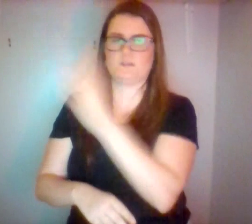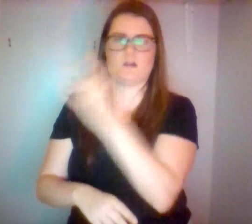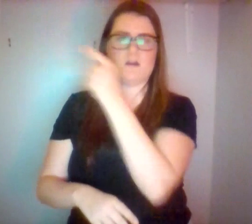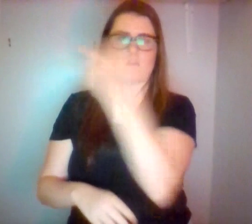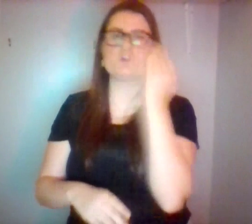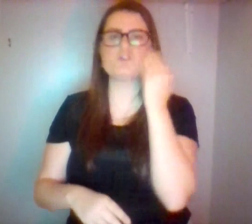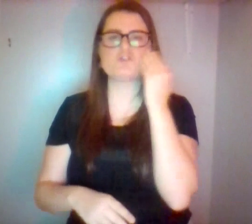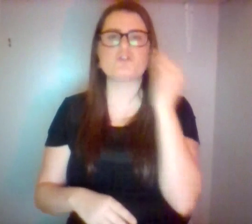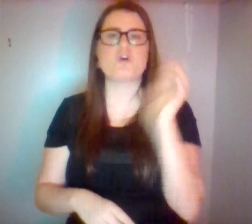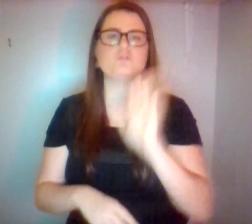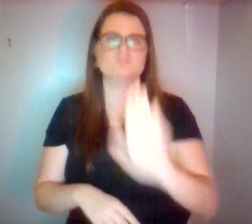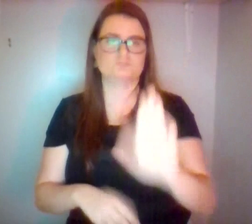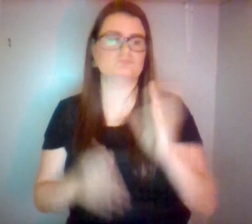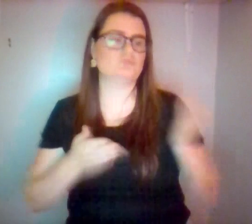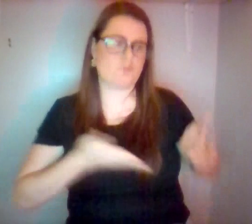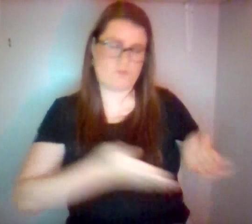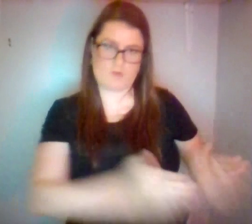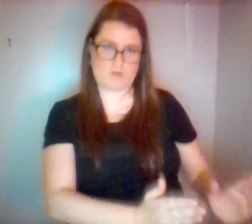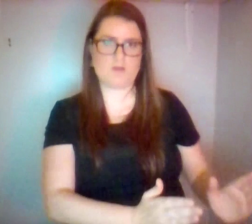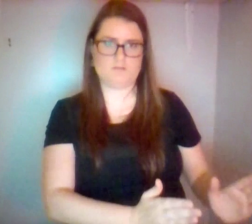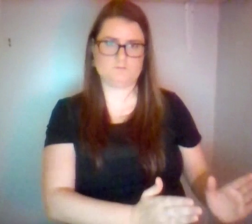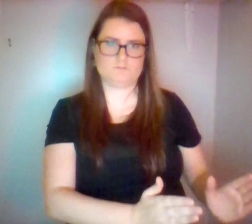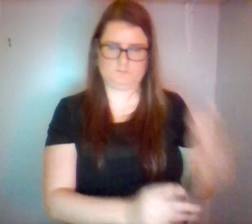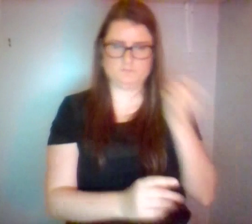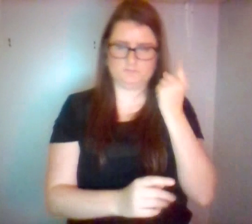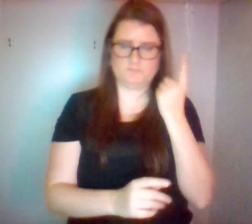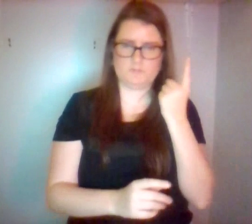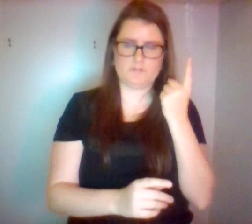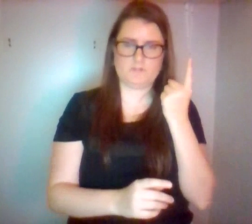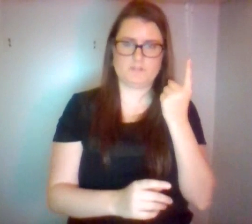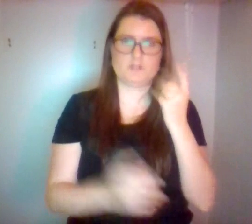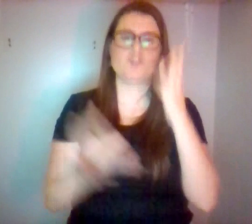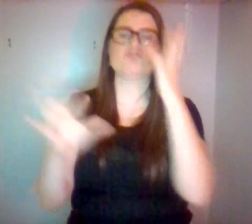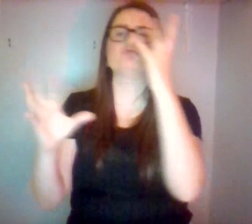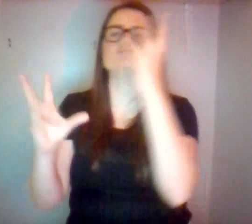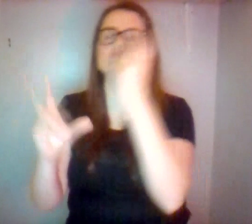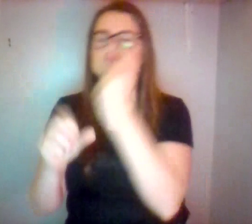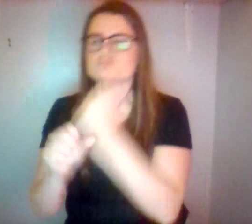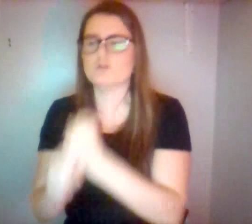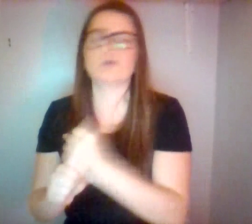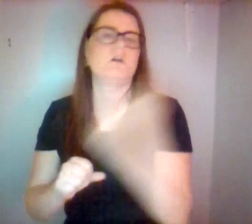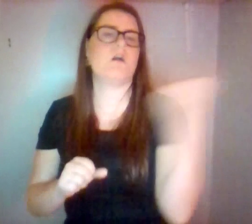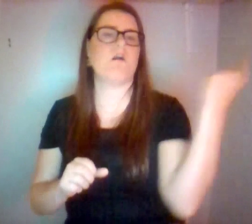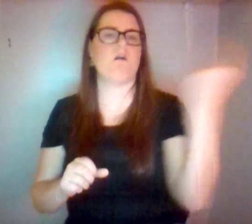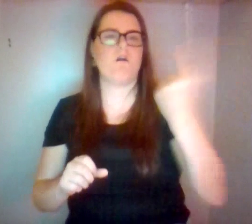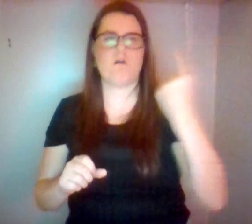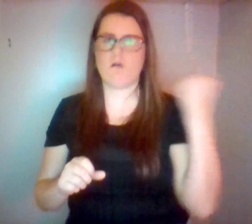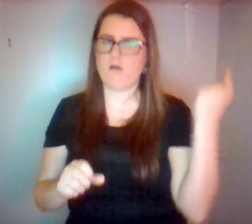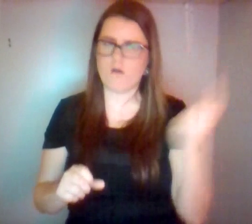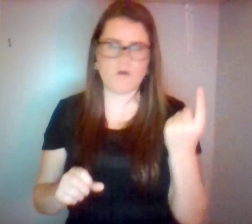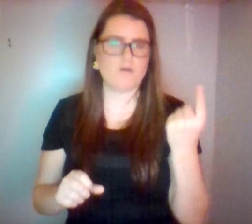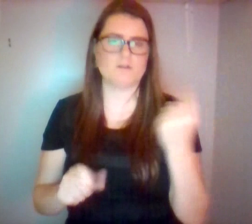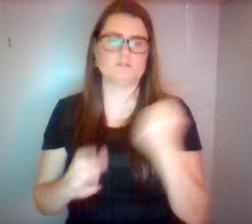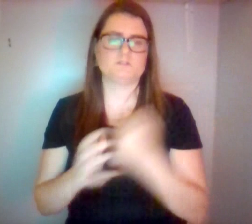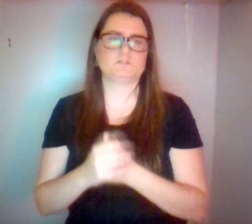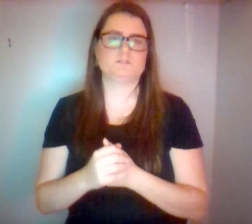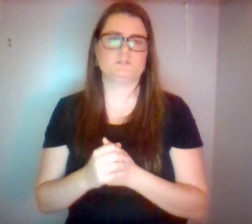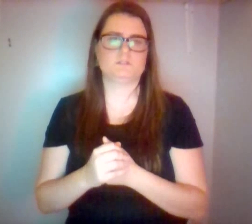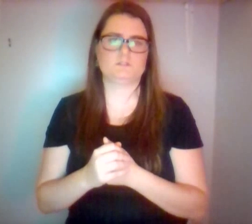delayed, God is designing. Trust him. And then, of course, we could get practical and say, how many people are here doing all that?